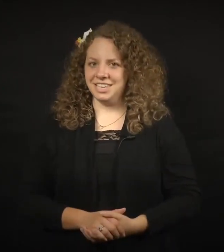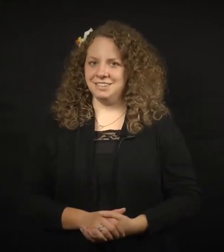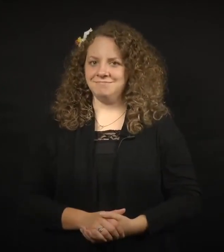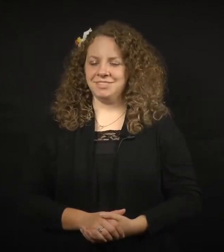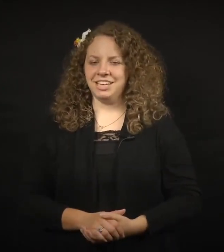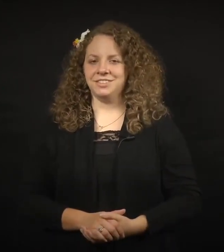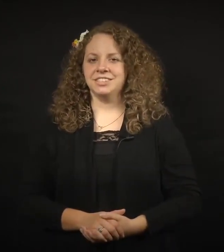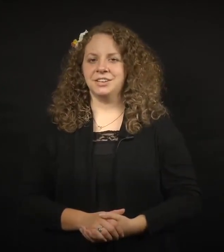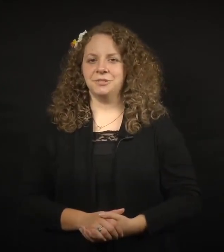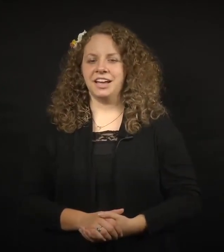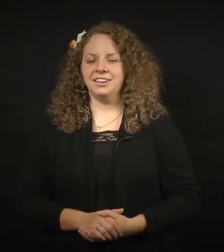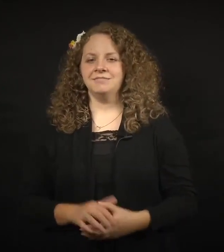C, like in the sign ride.